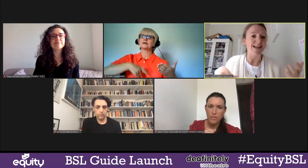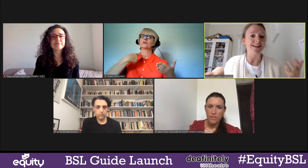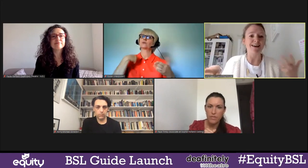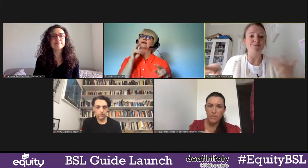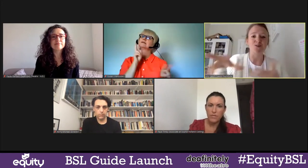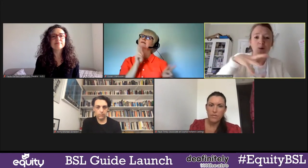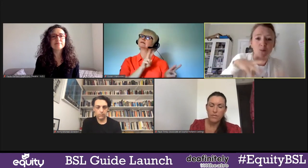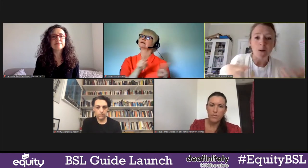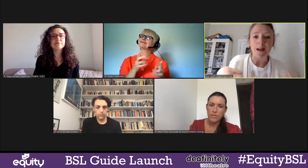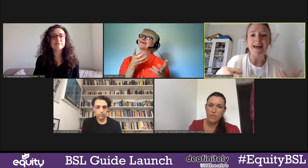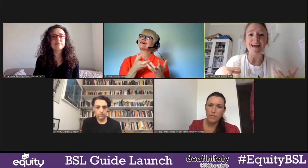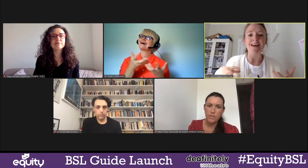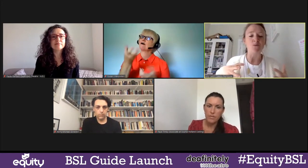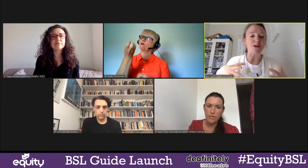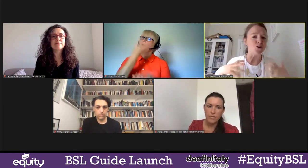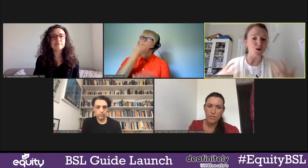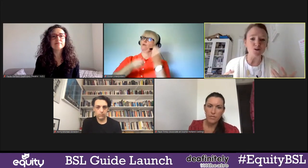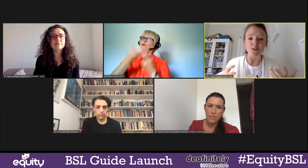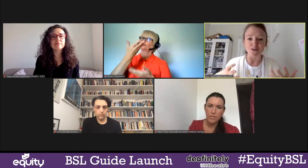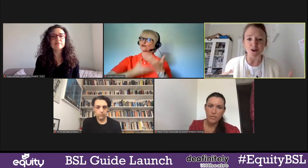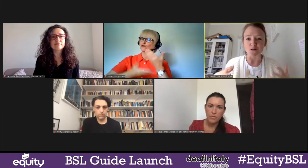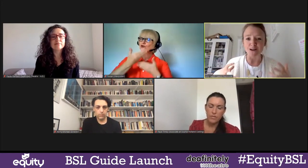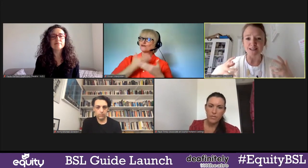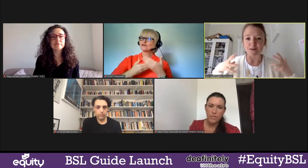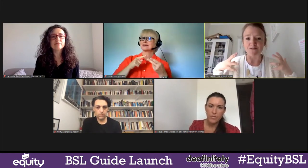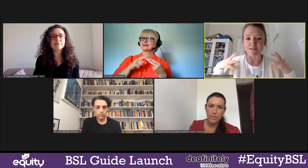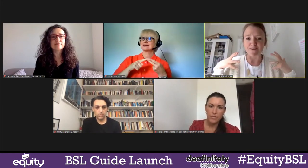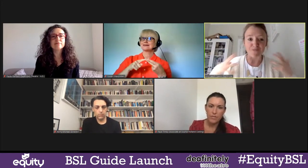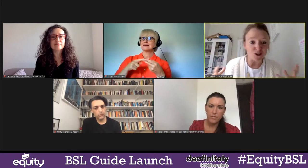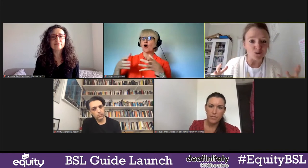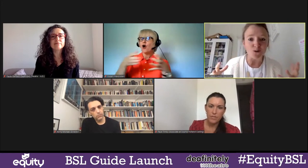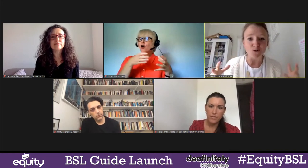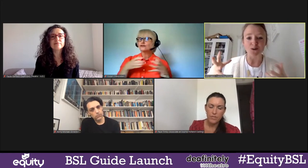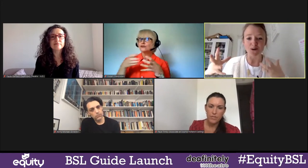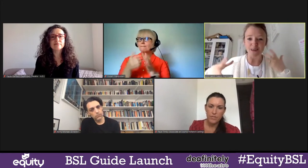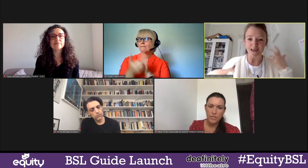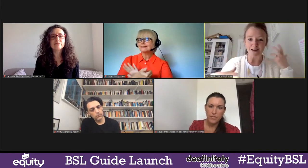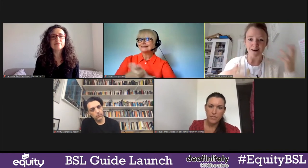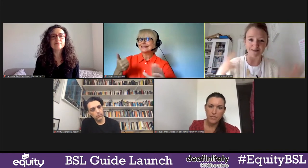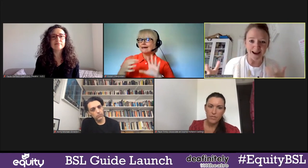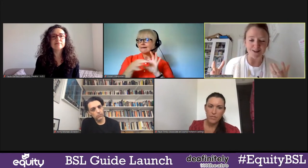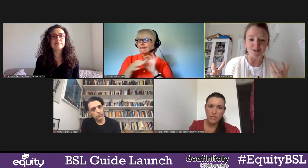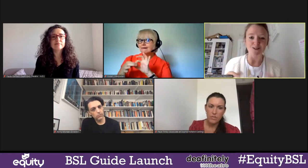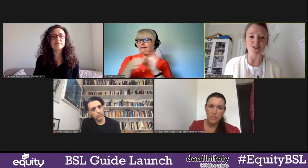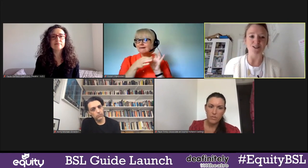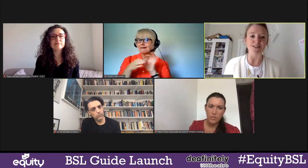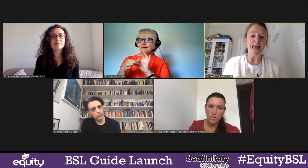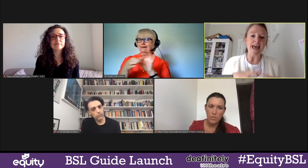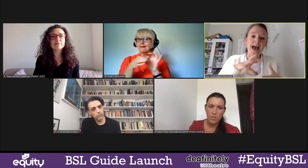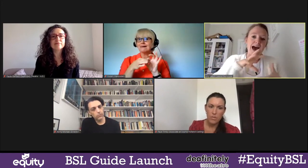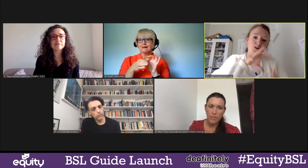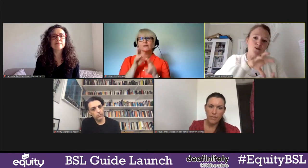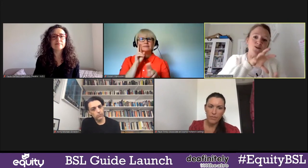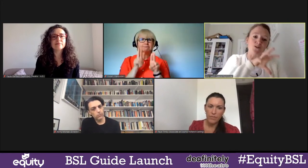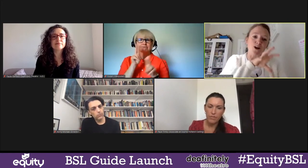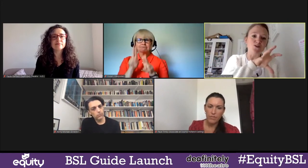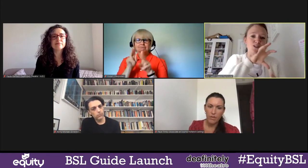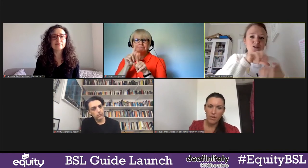their ensemble playing. We knew that the show needed to be very visual, so we were thinking about that in those auditions. And also those auditions started